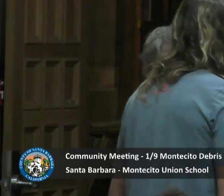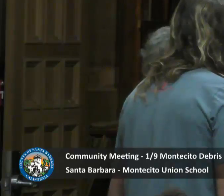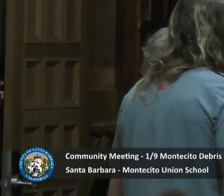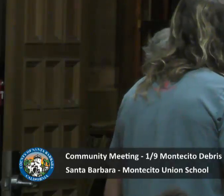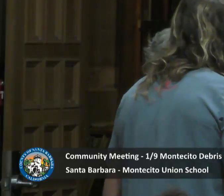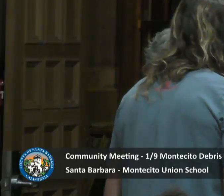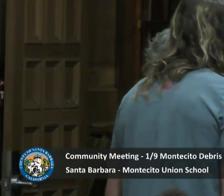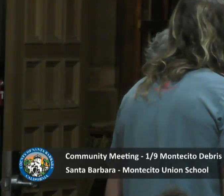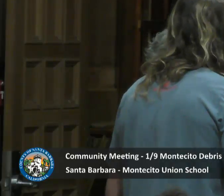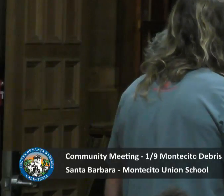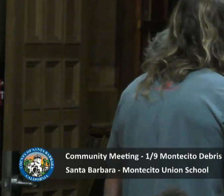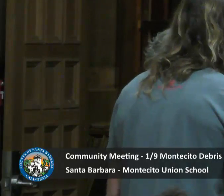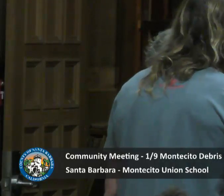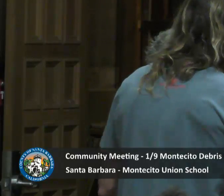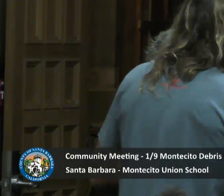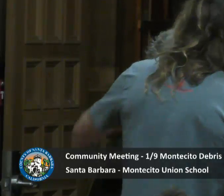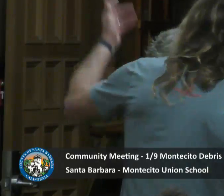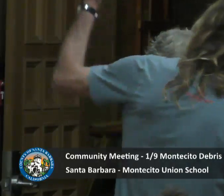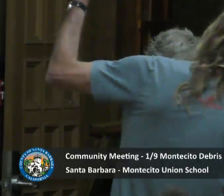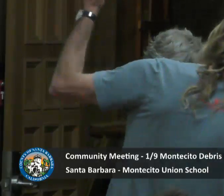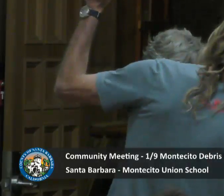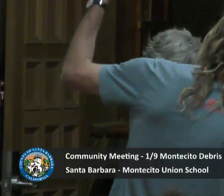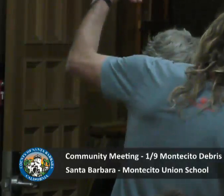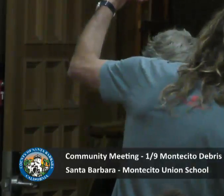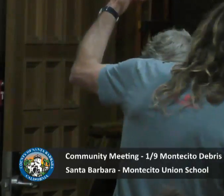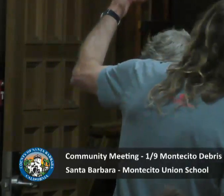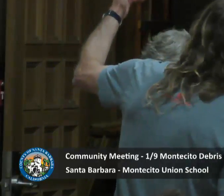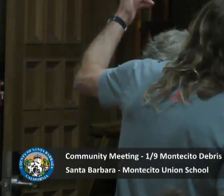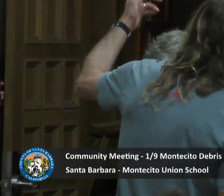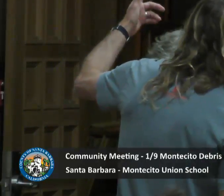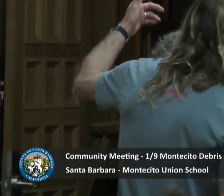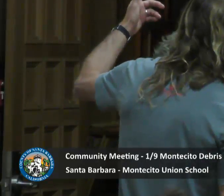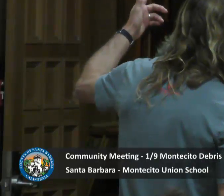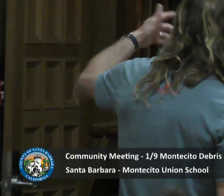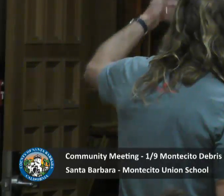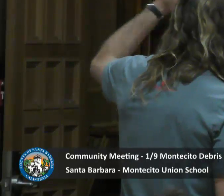We just show up at leisure and crew going across